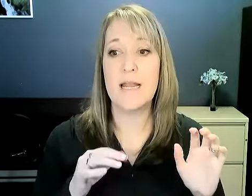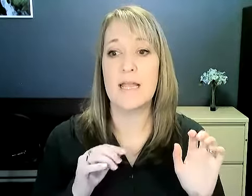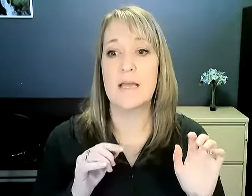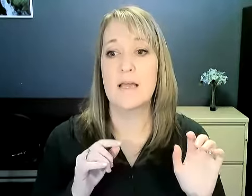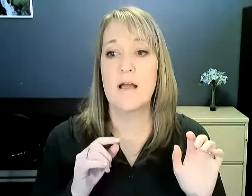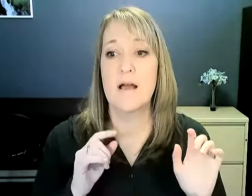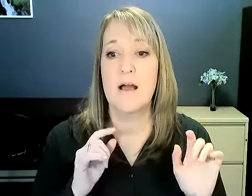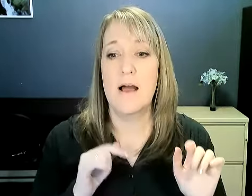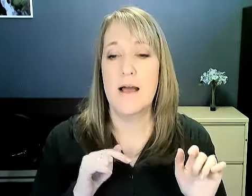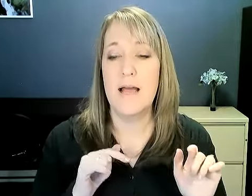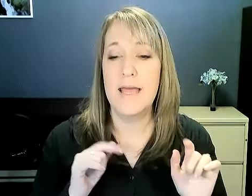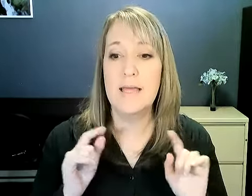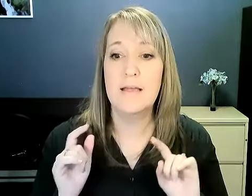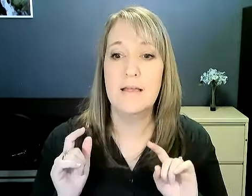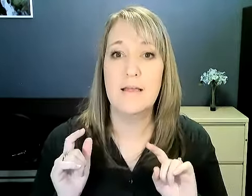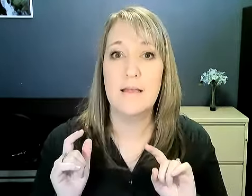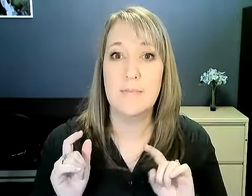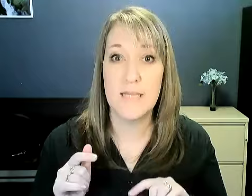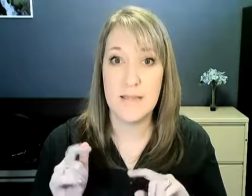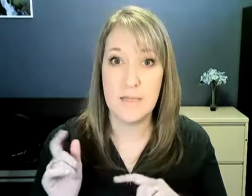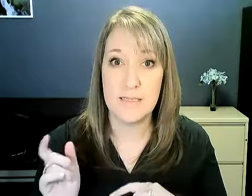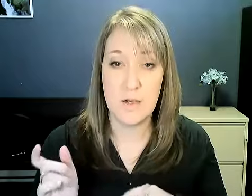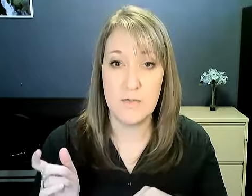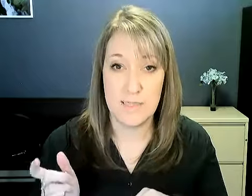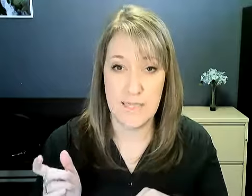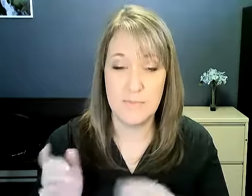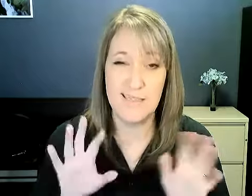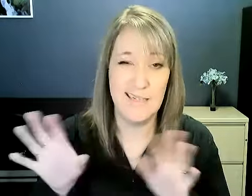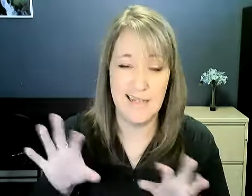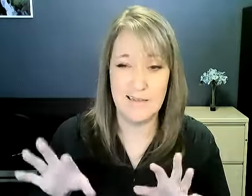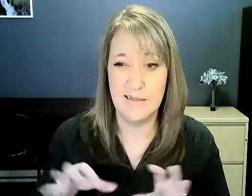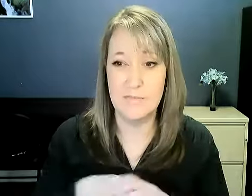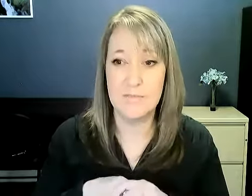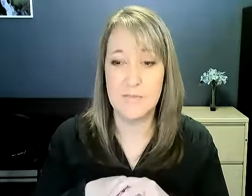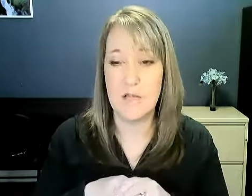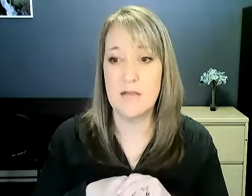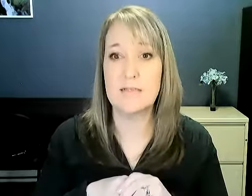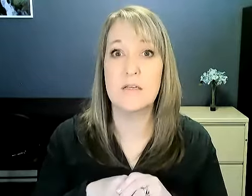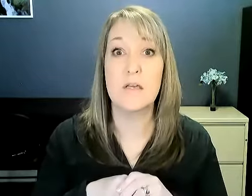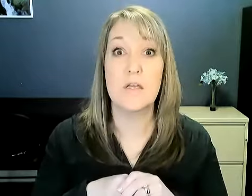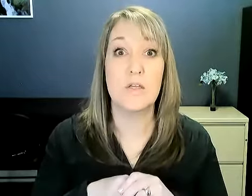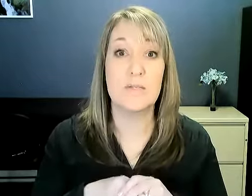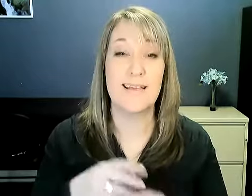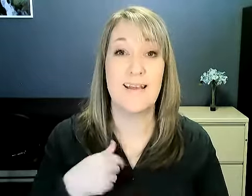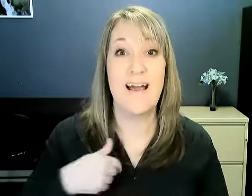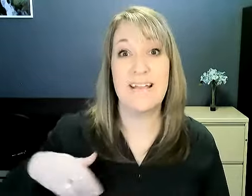writing, I am late because I overslept in ASL gloss, you would sign I